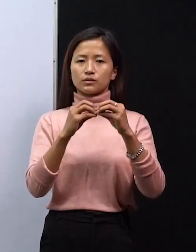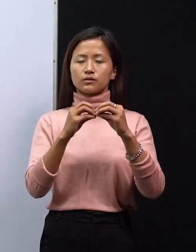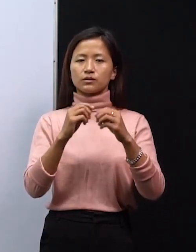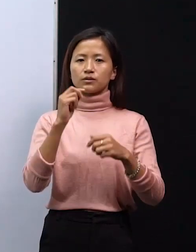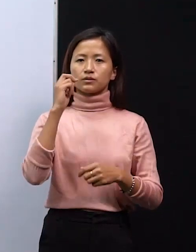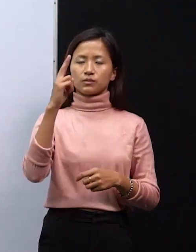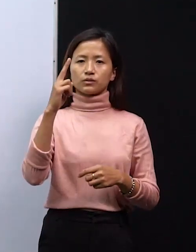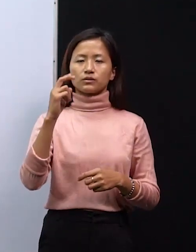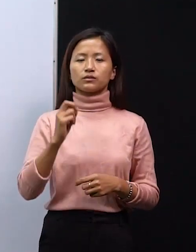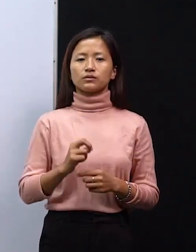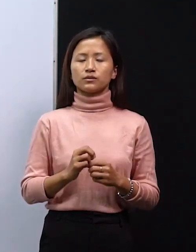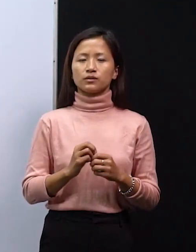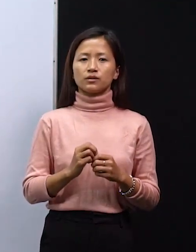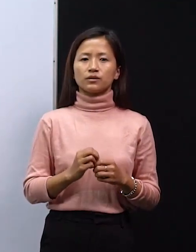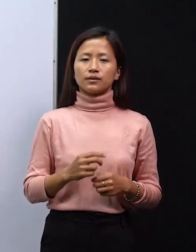power 2